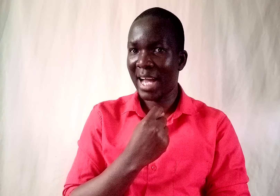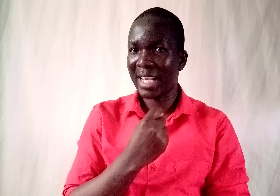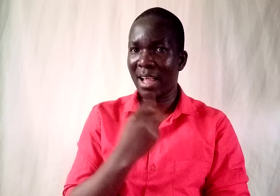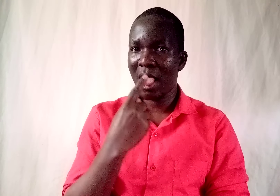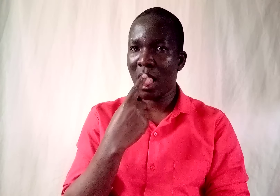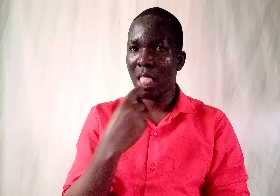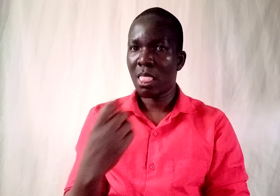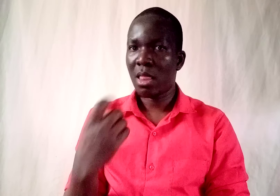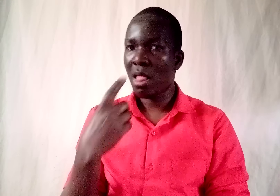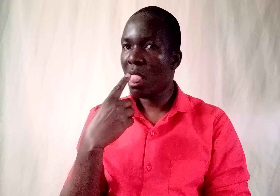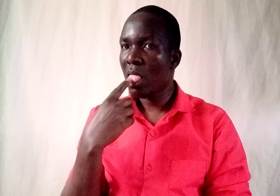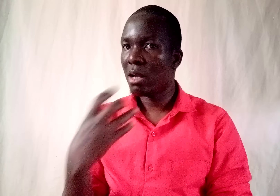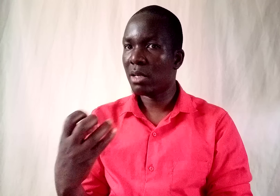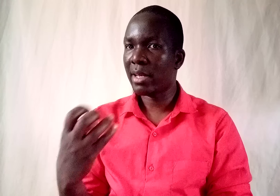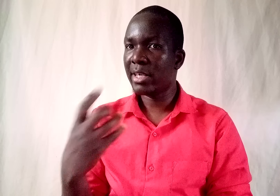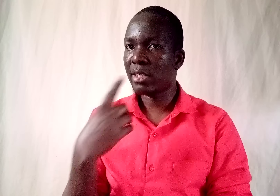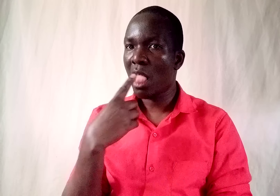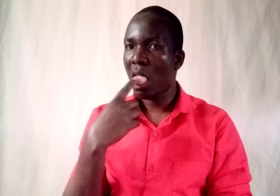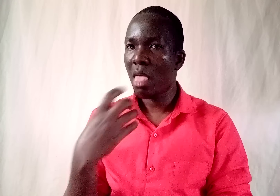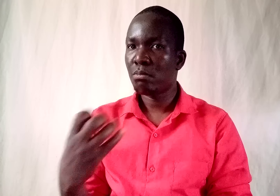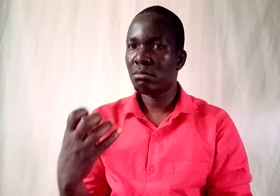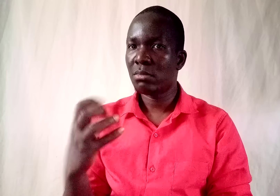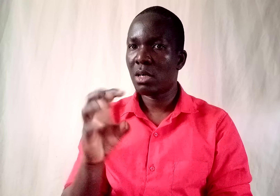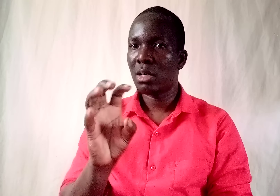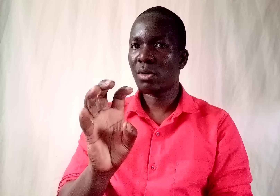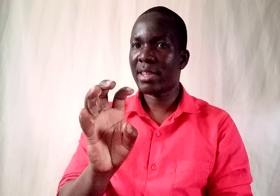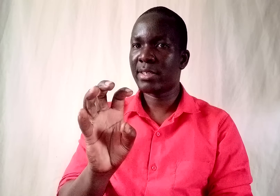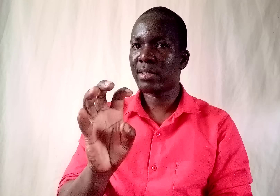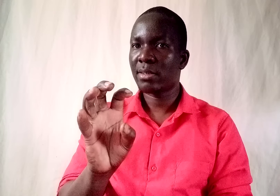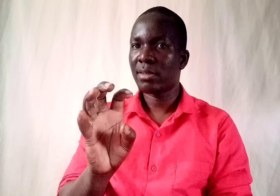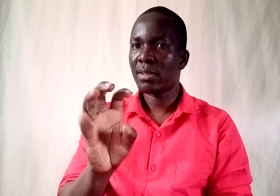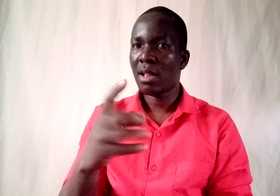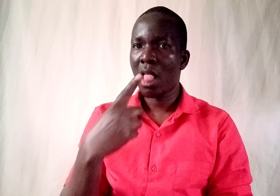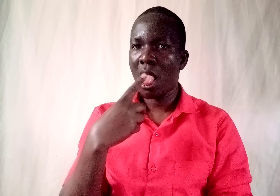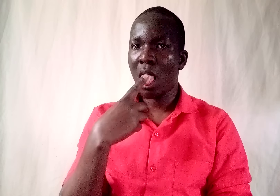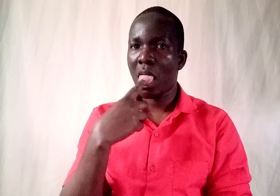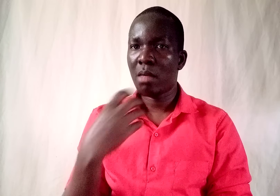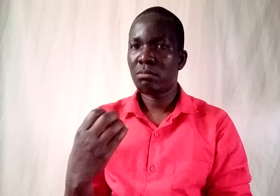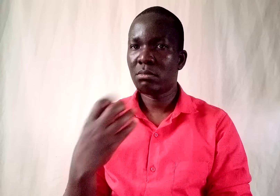color, like this. Look at this.